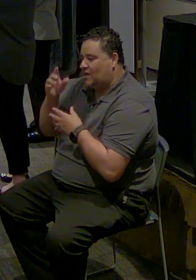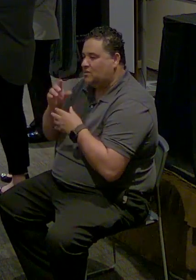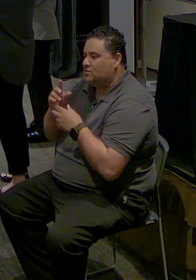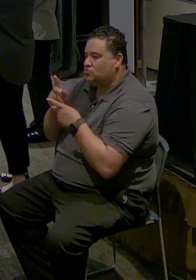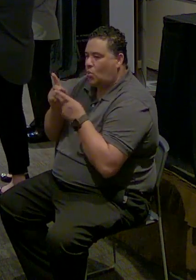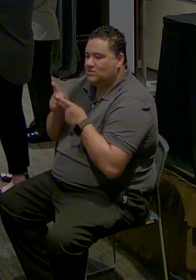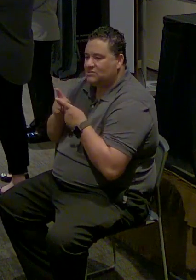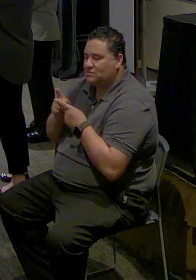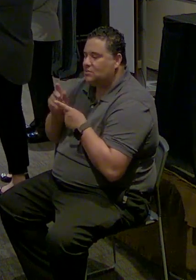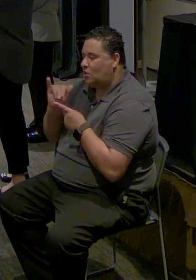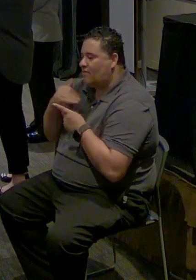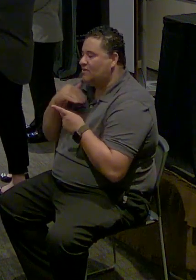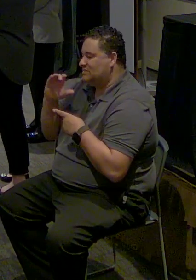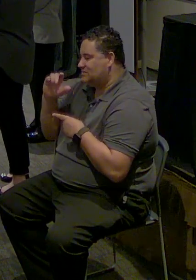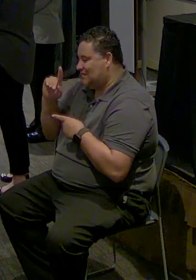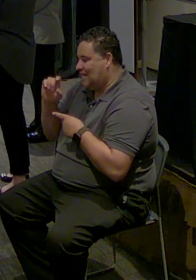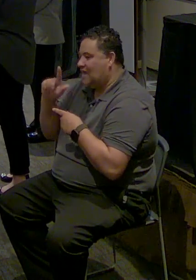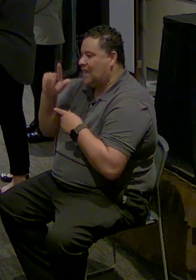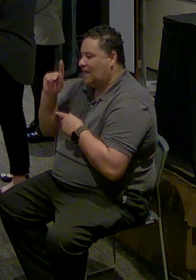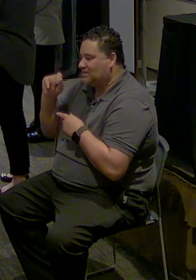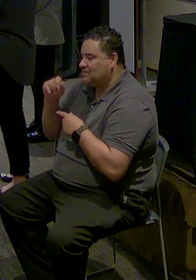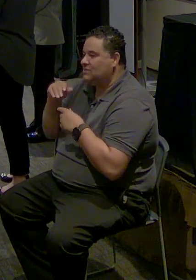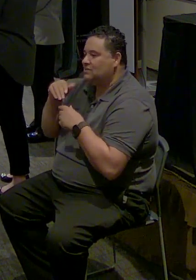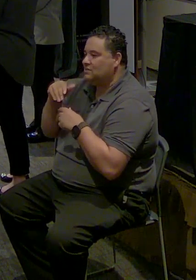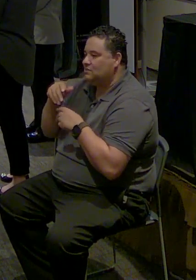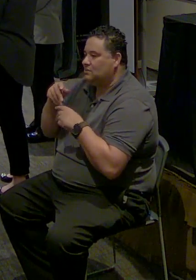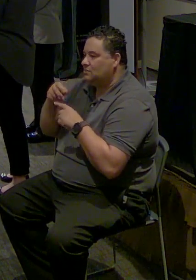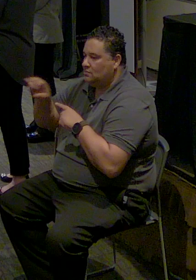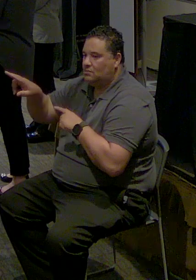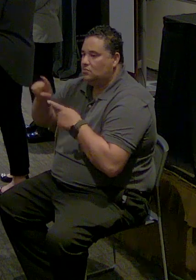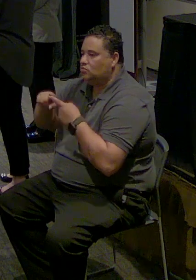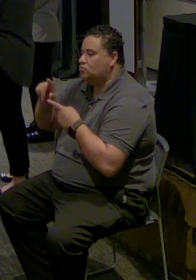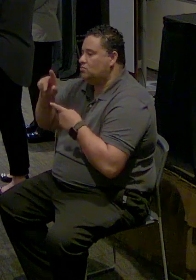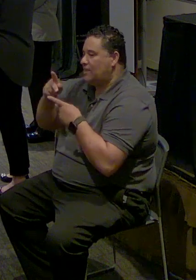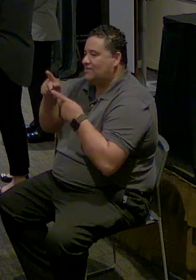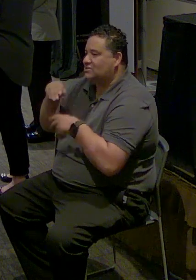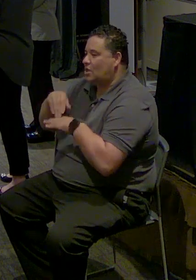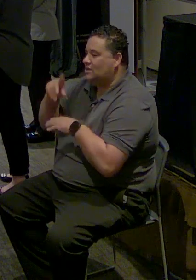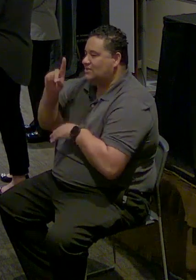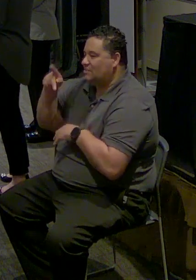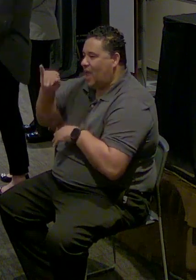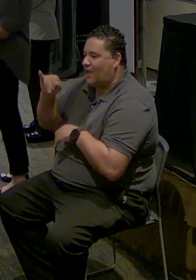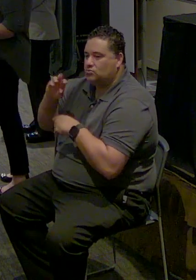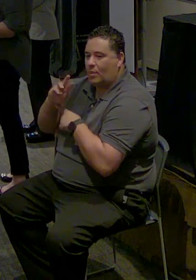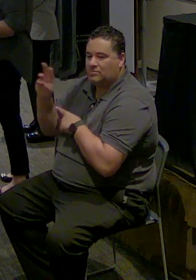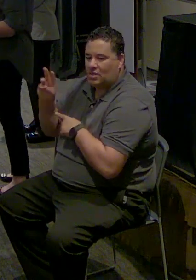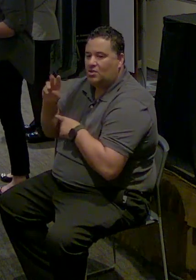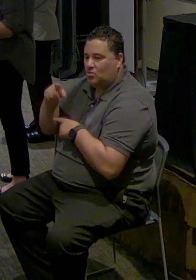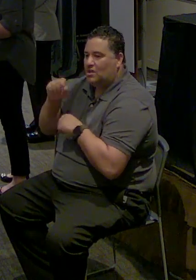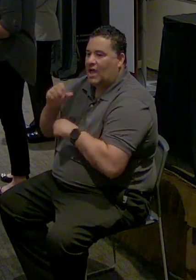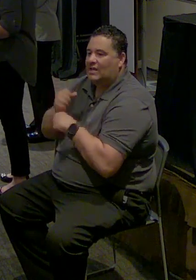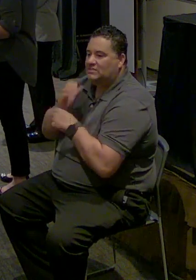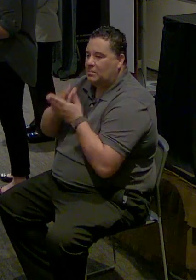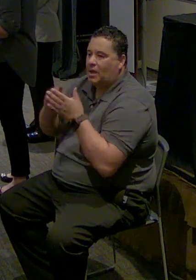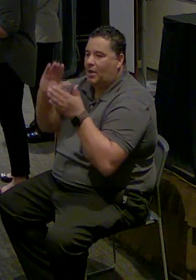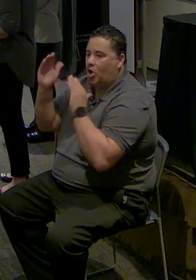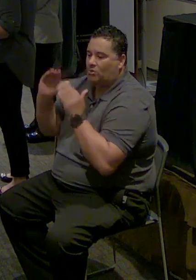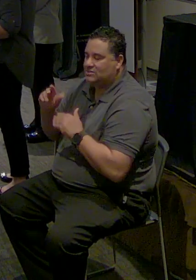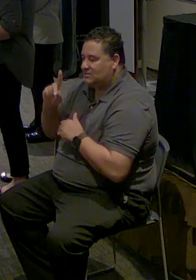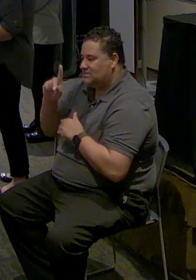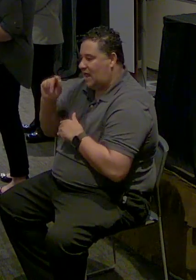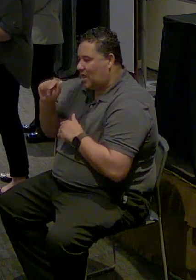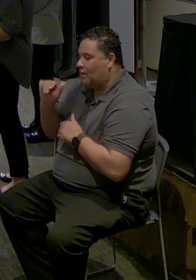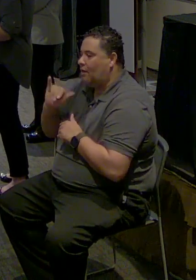also have some CTE links that take you to places on DPI's website where you can get some comparison data,